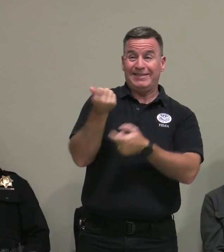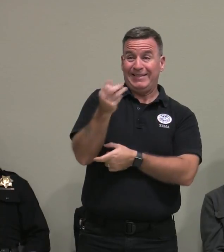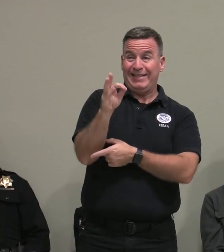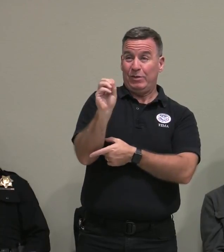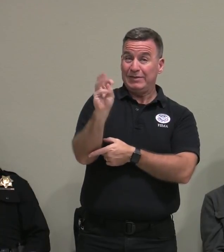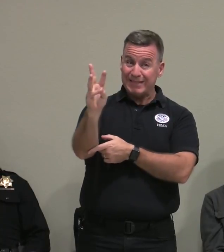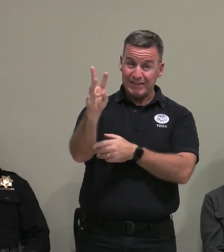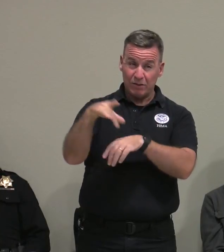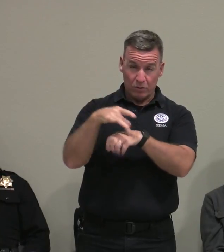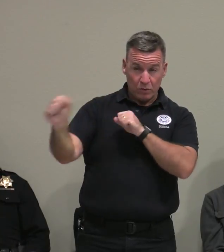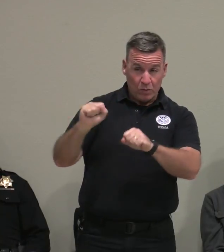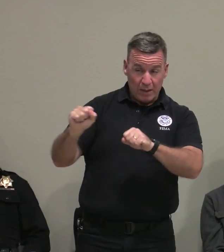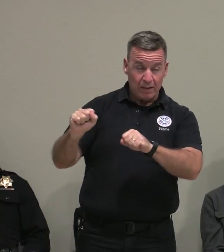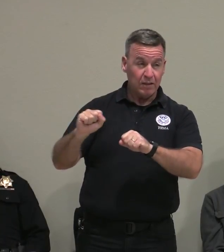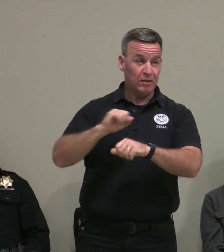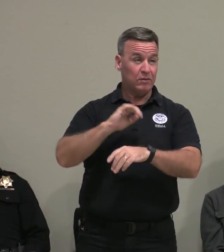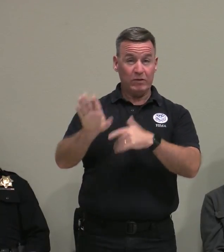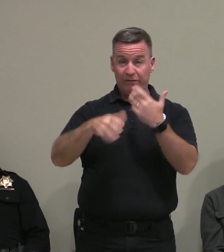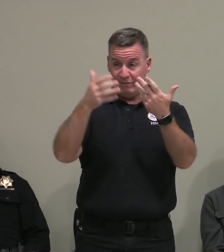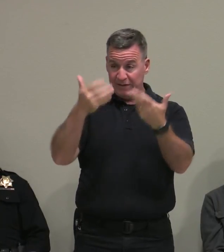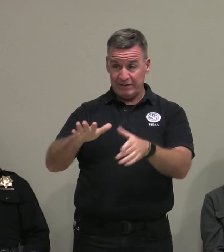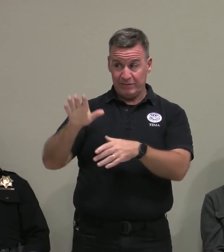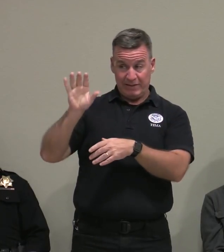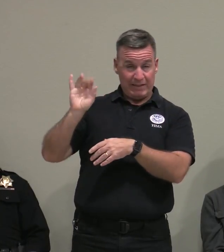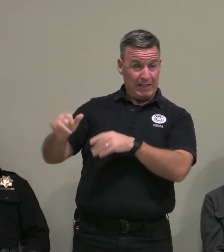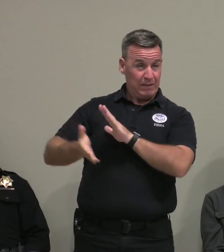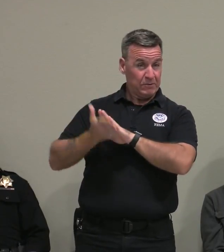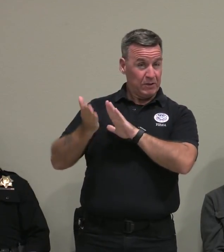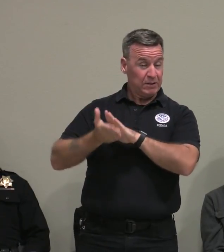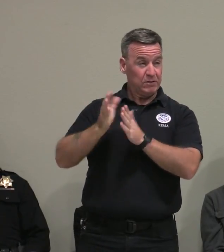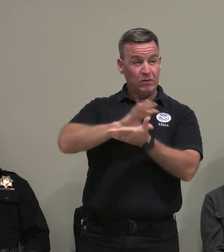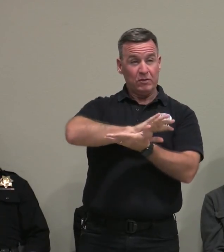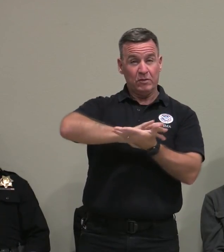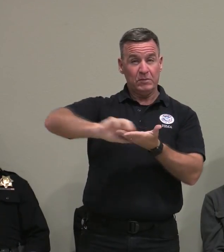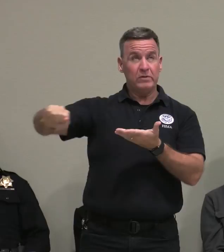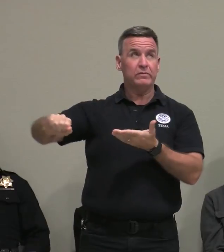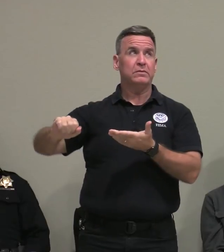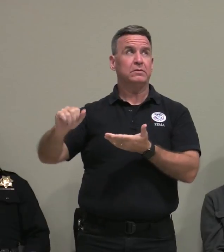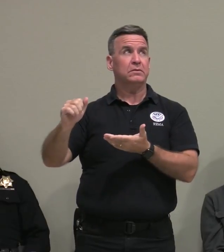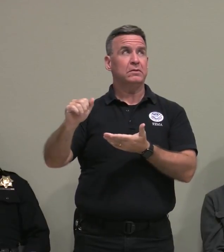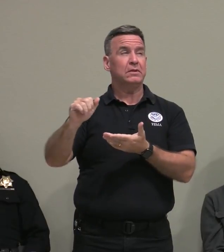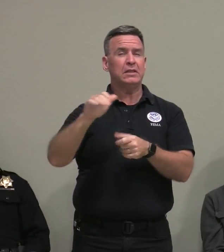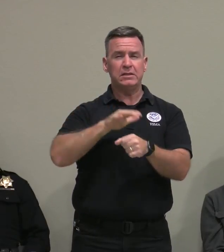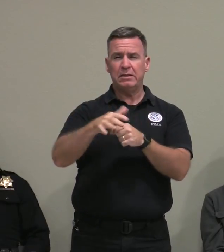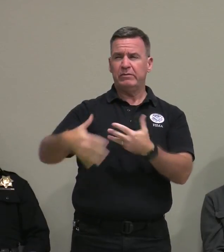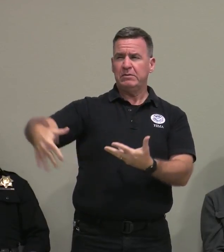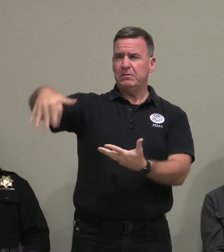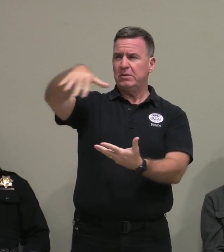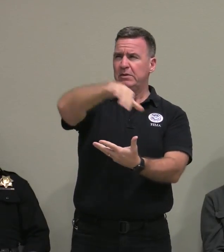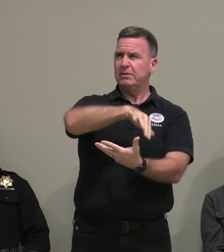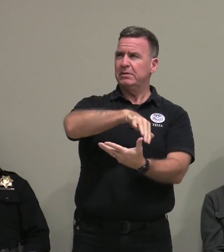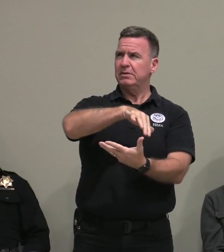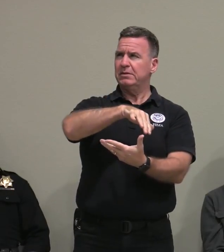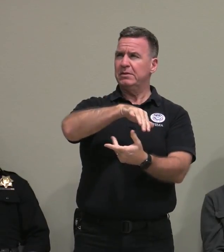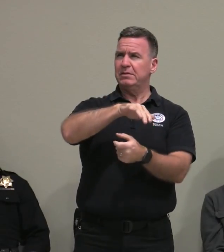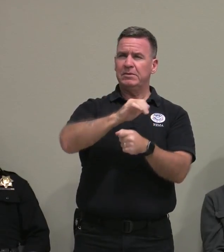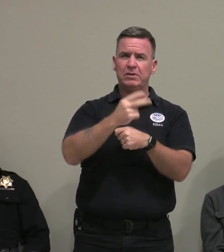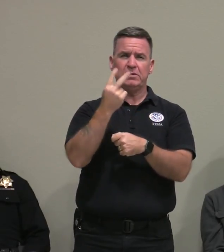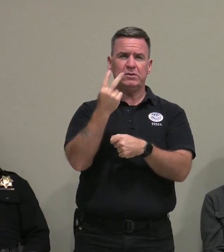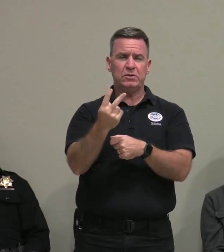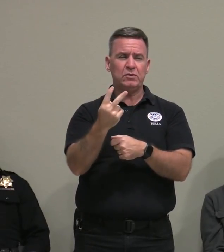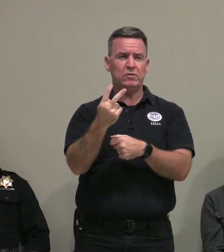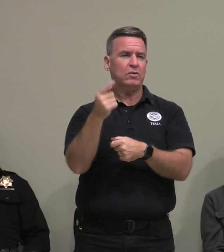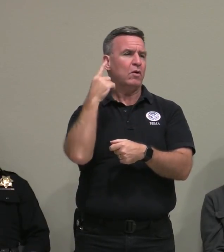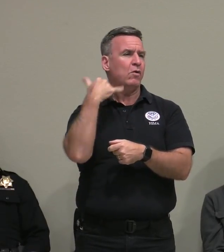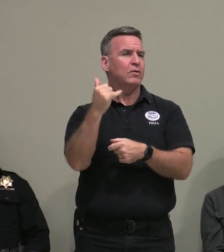earthquake. And when we were all said and done with that operation, we removed enough debris to make two Golden